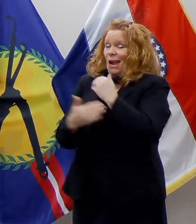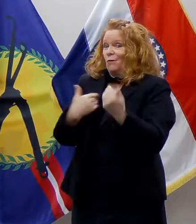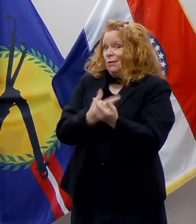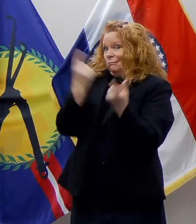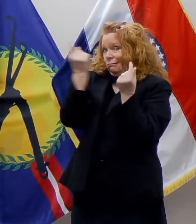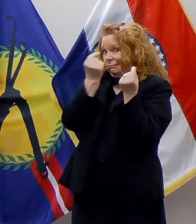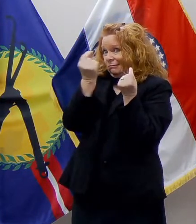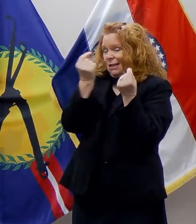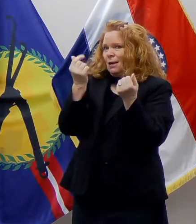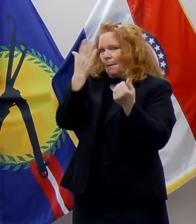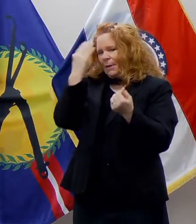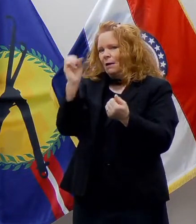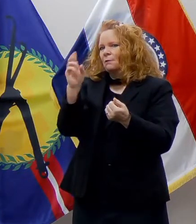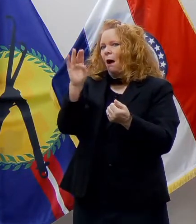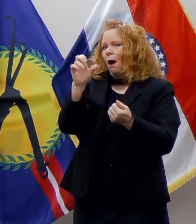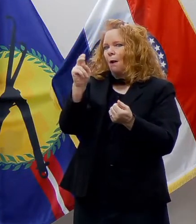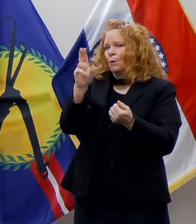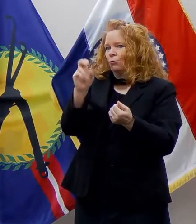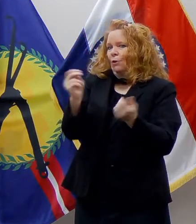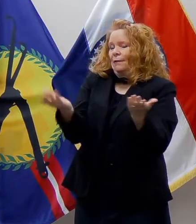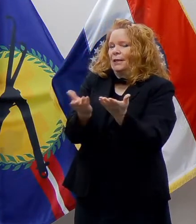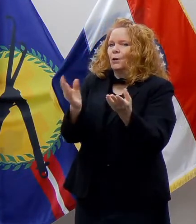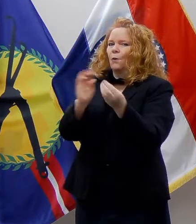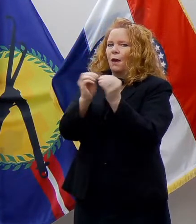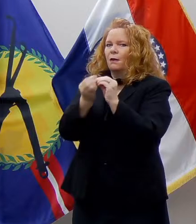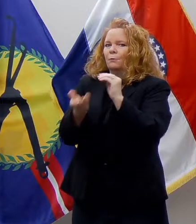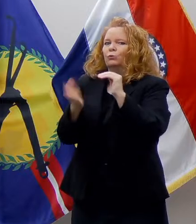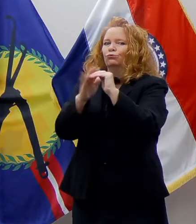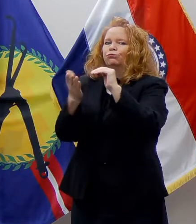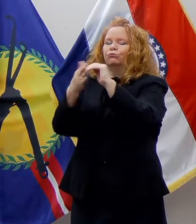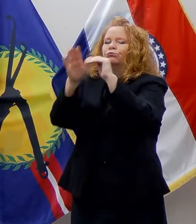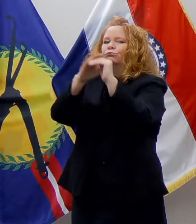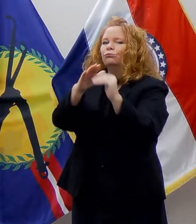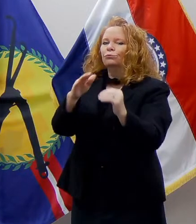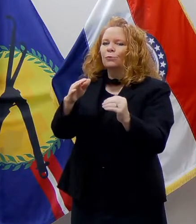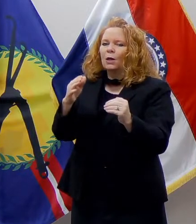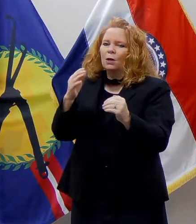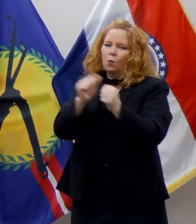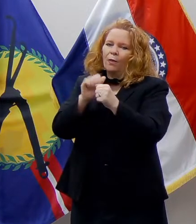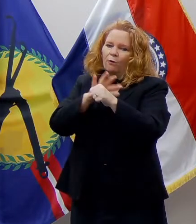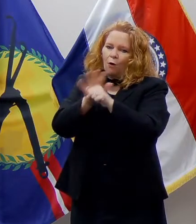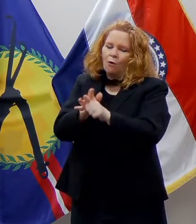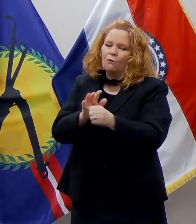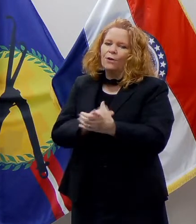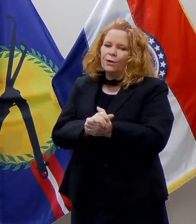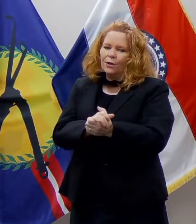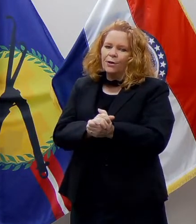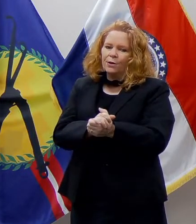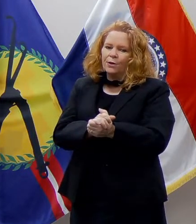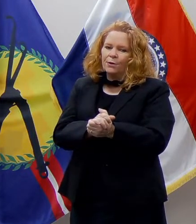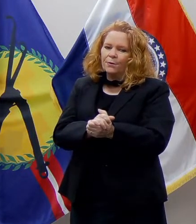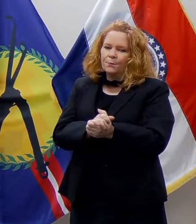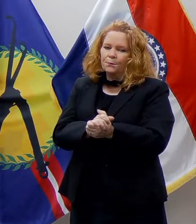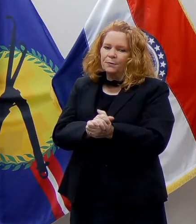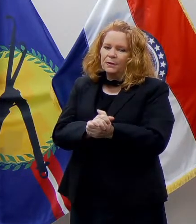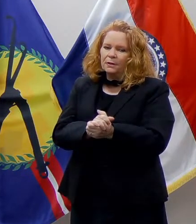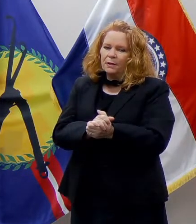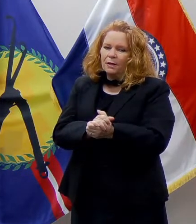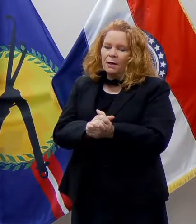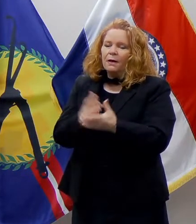in the presence of dramatically rising cases of COVID due to the Omicron